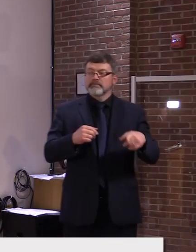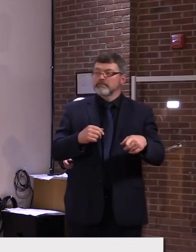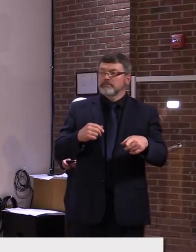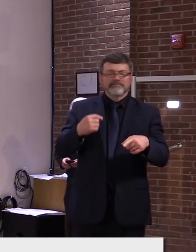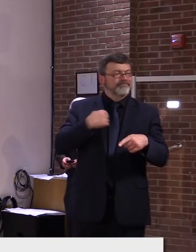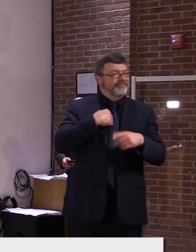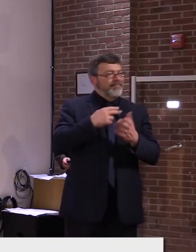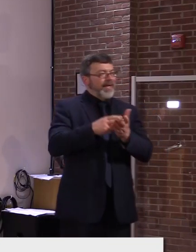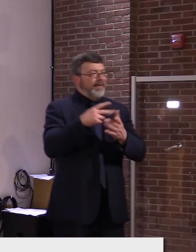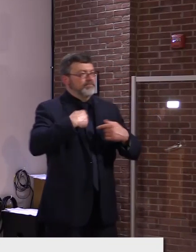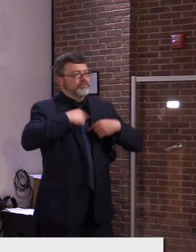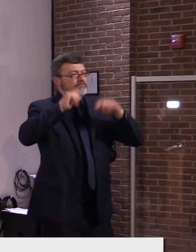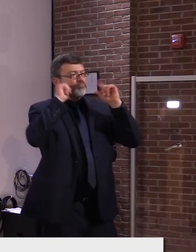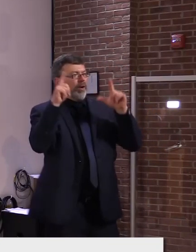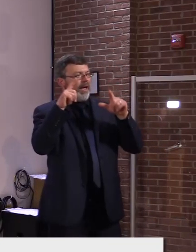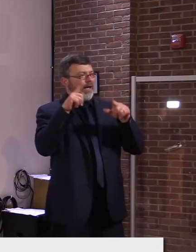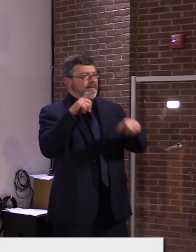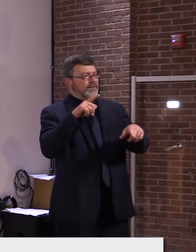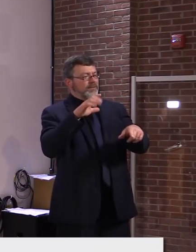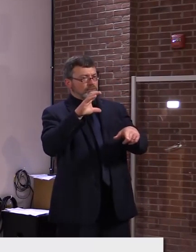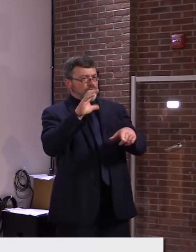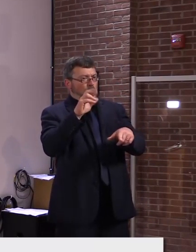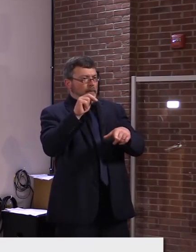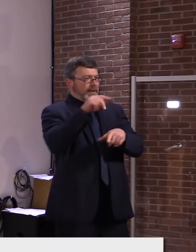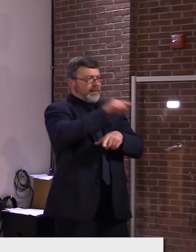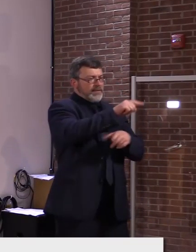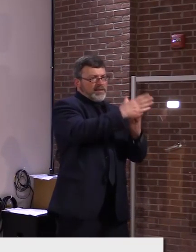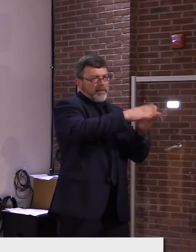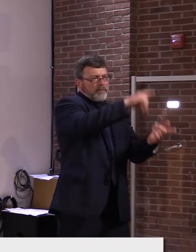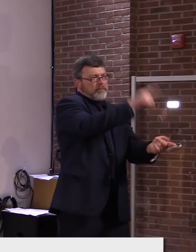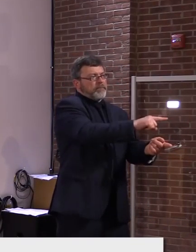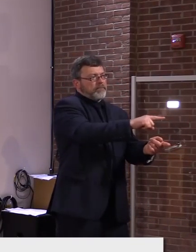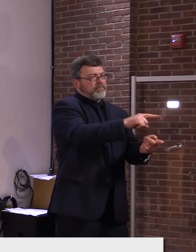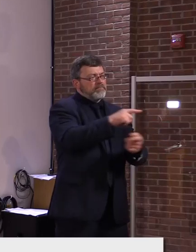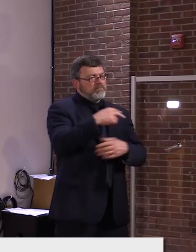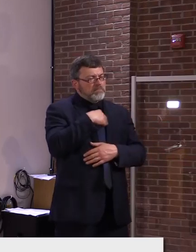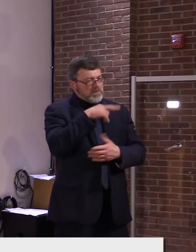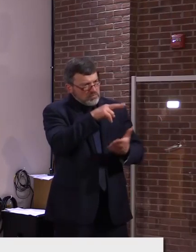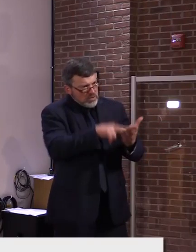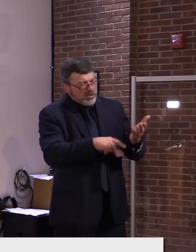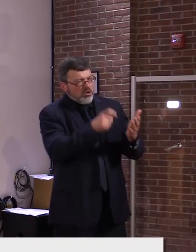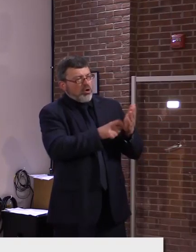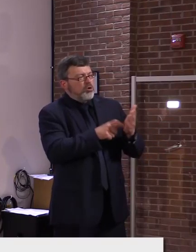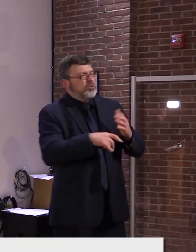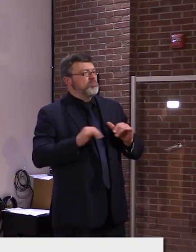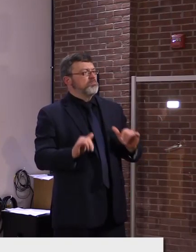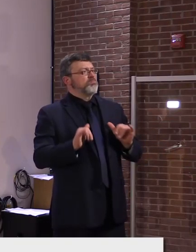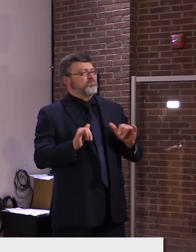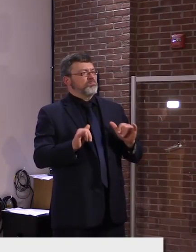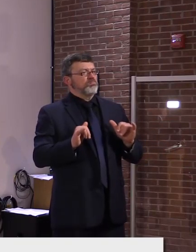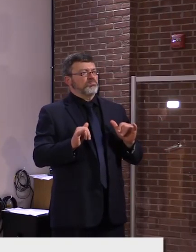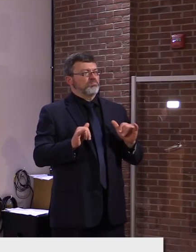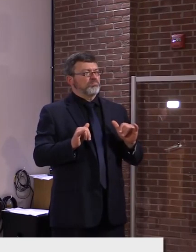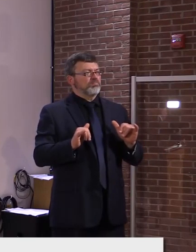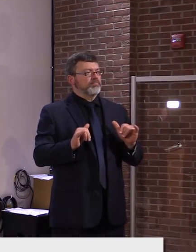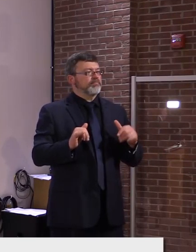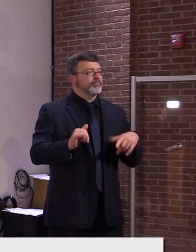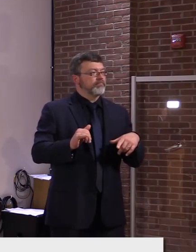Yeah, I saw the high points, but I haven't read the article yet.